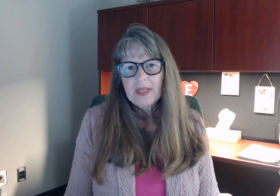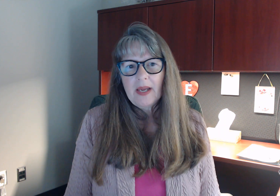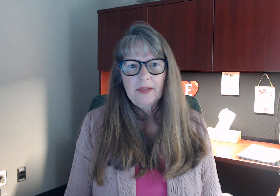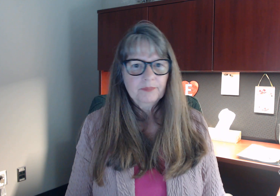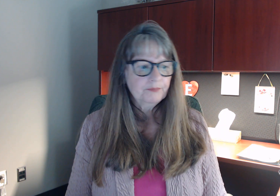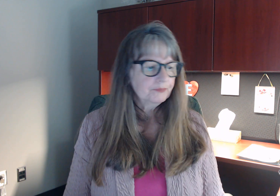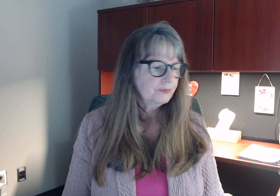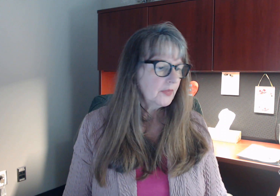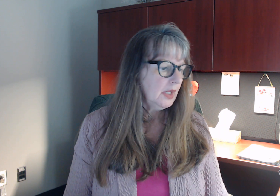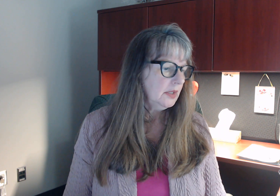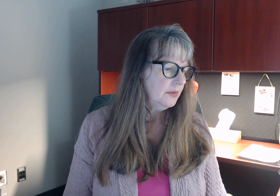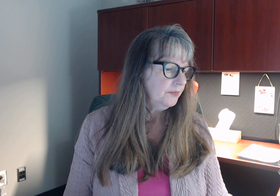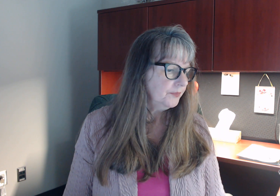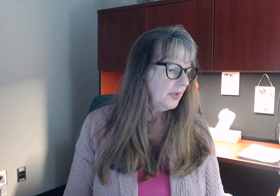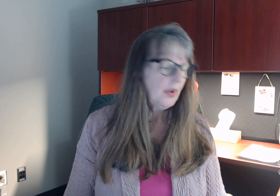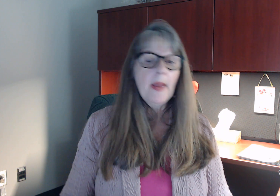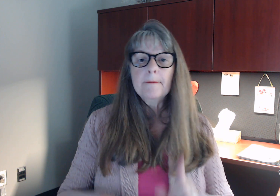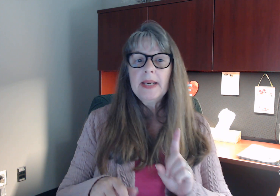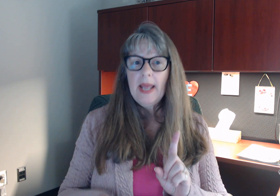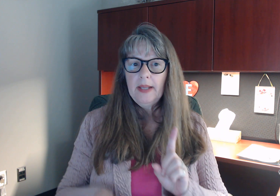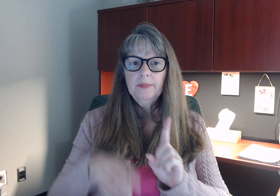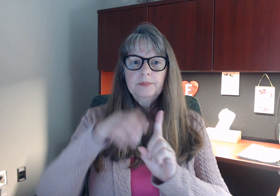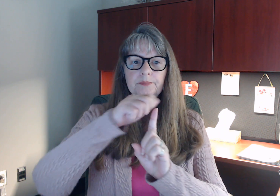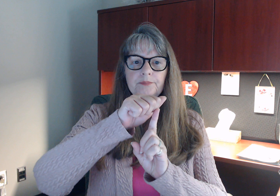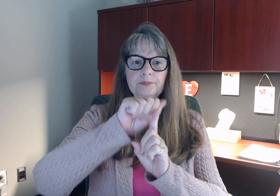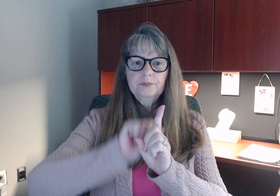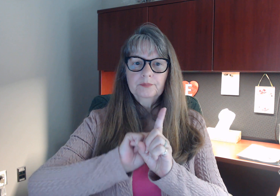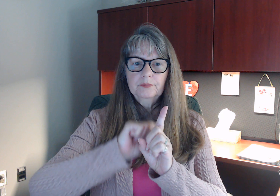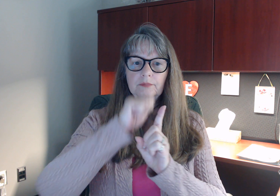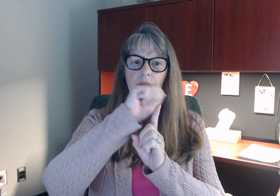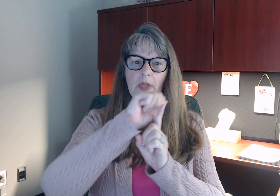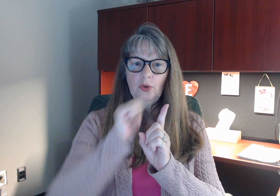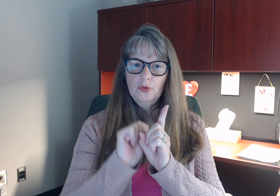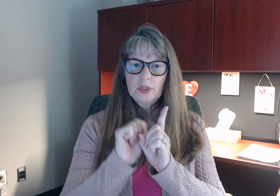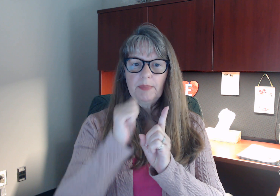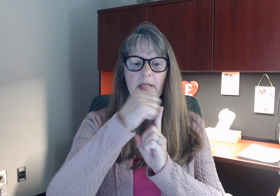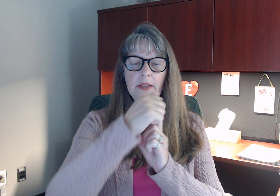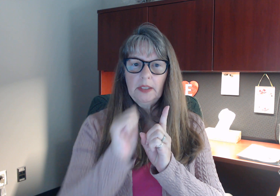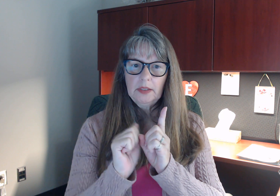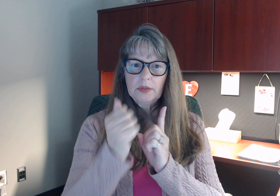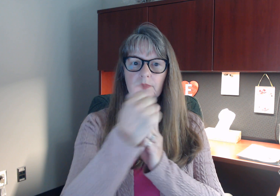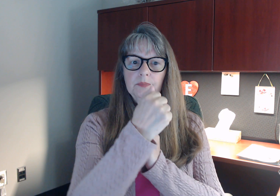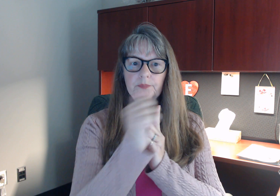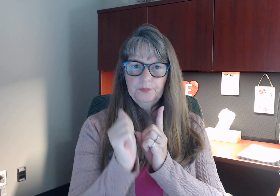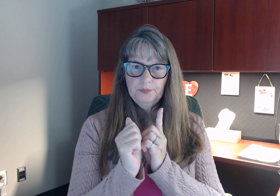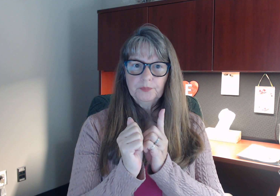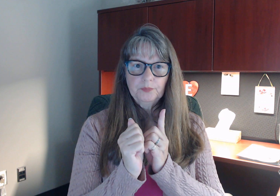sign. Anyway, banana, and you're just peeling it.